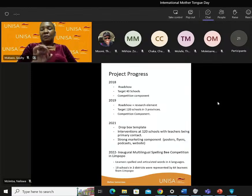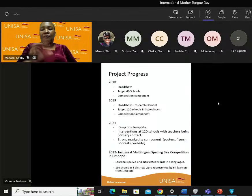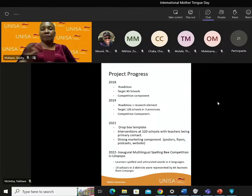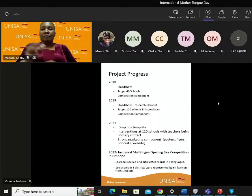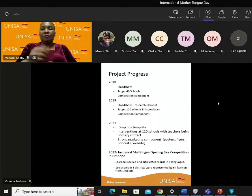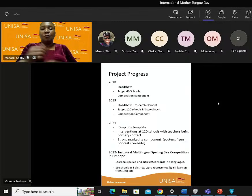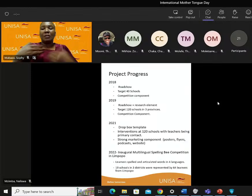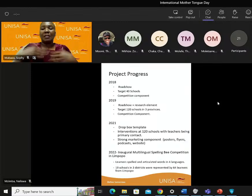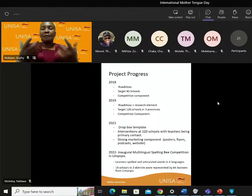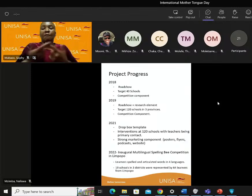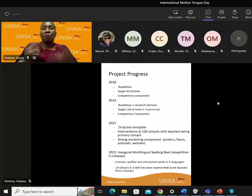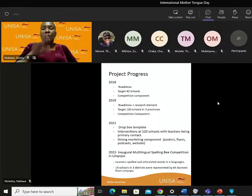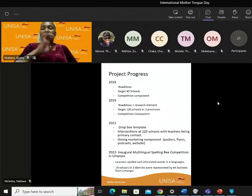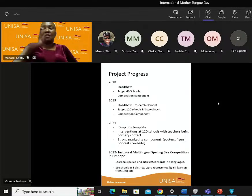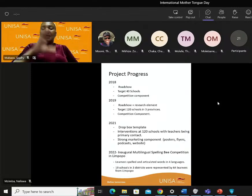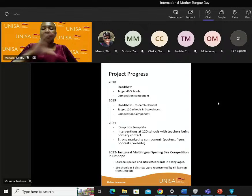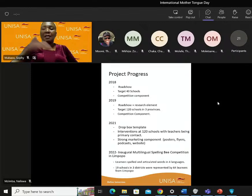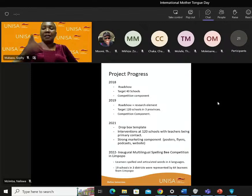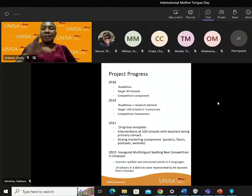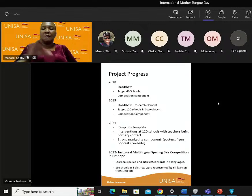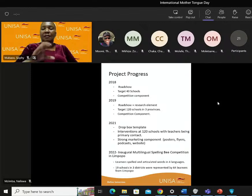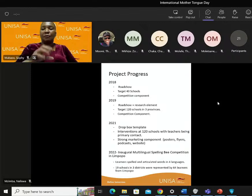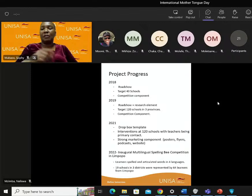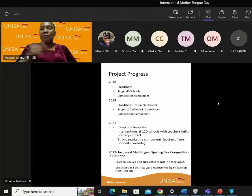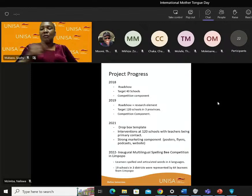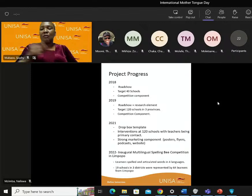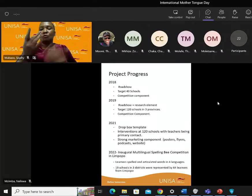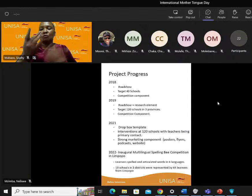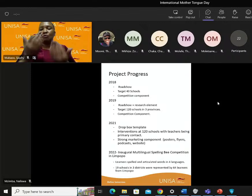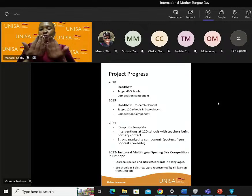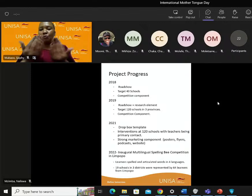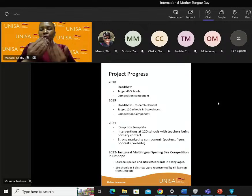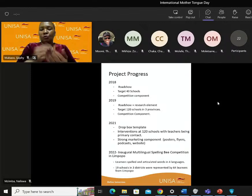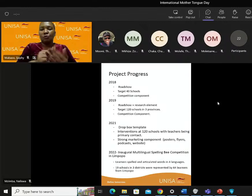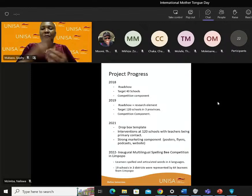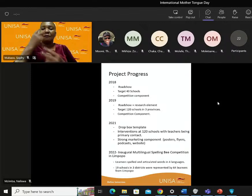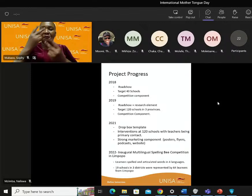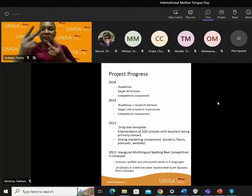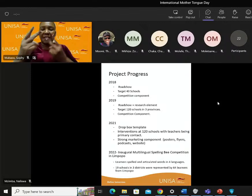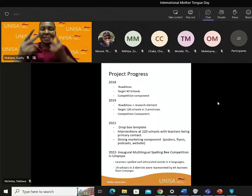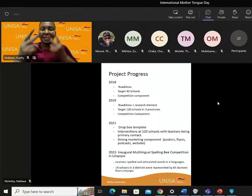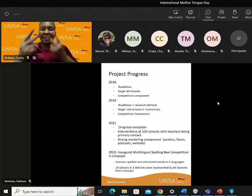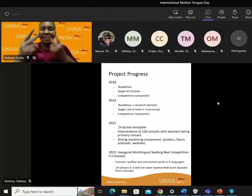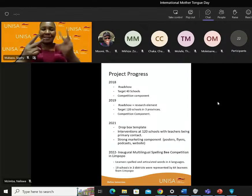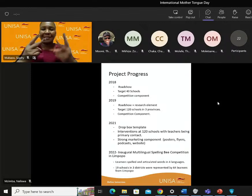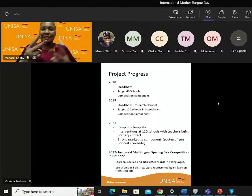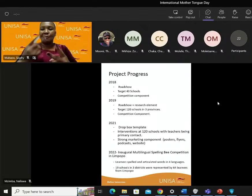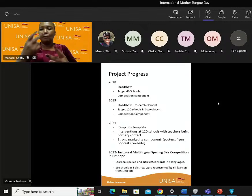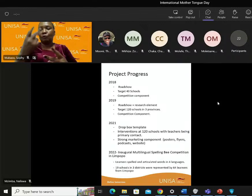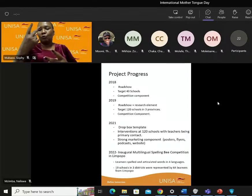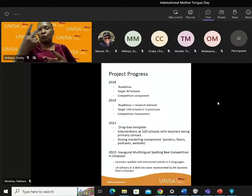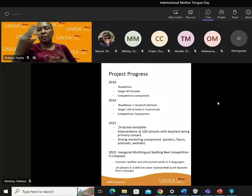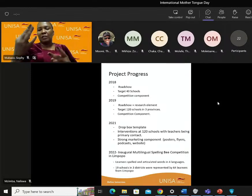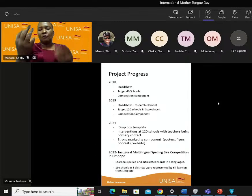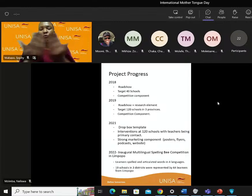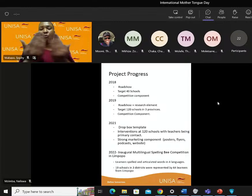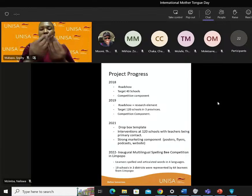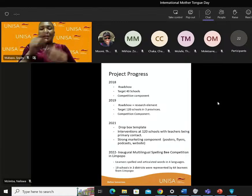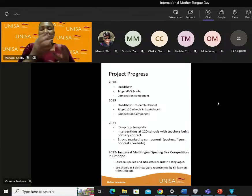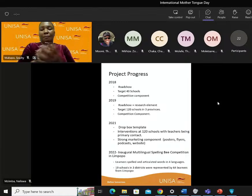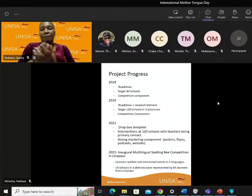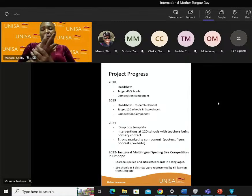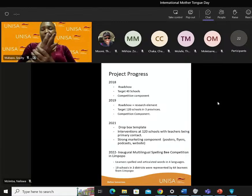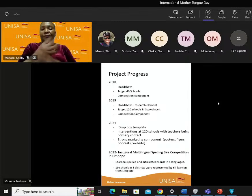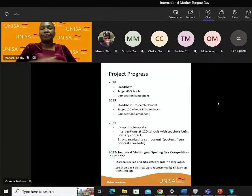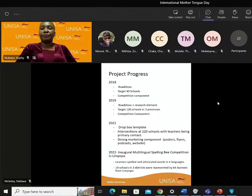Cape. We targeted 40 schools, and we went to 3 or 4 schools per day with that production.